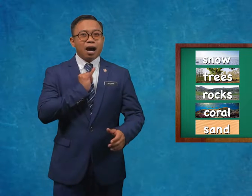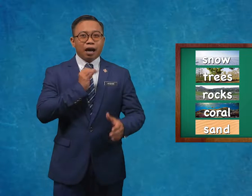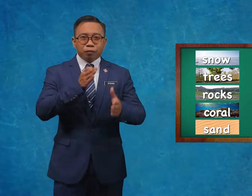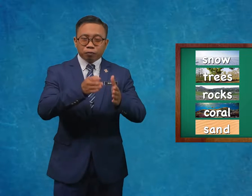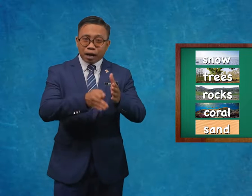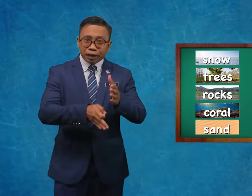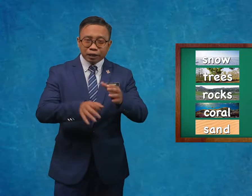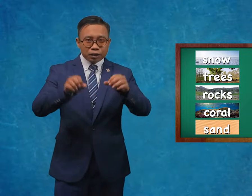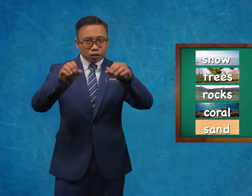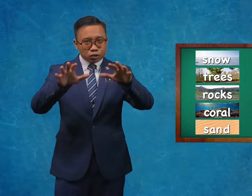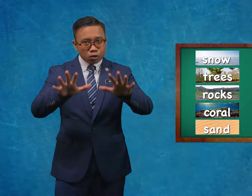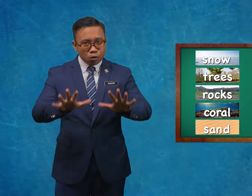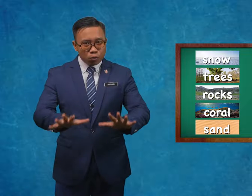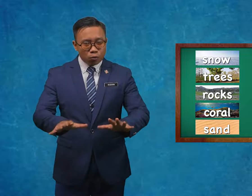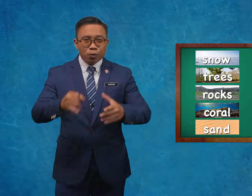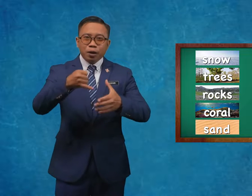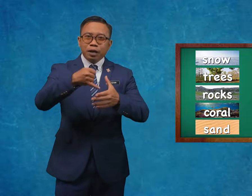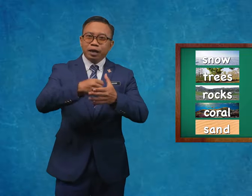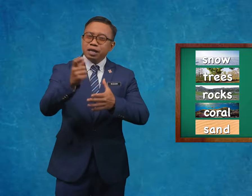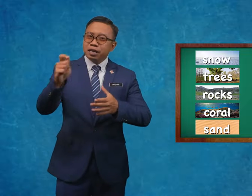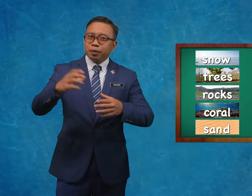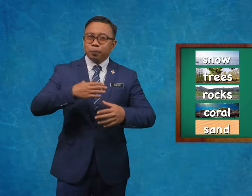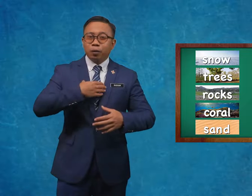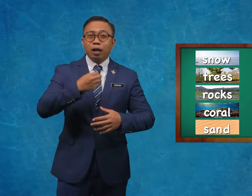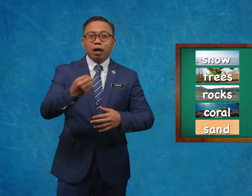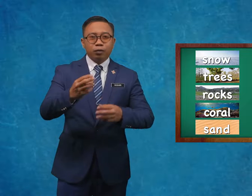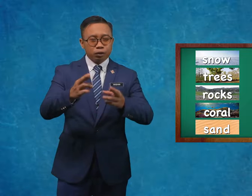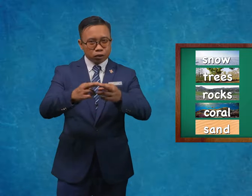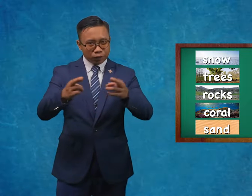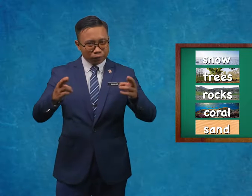I find snow in the polar region.